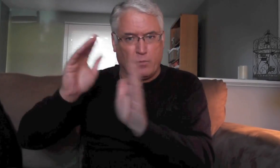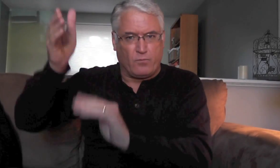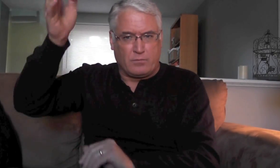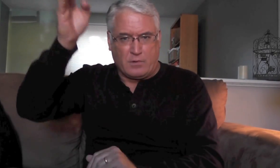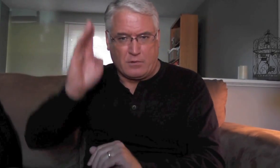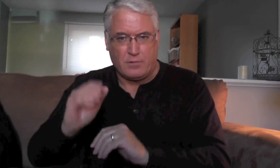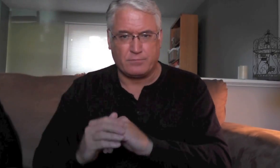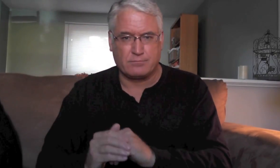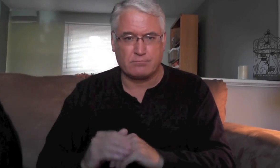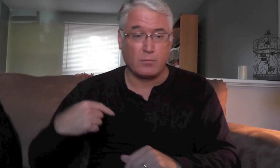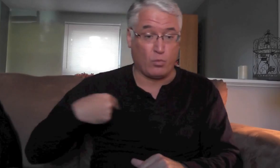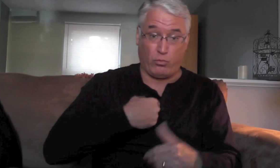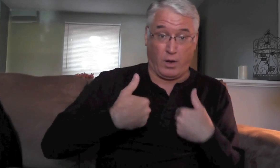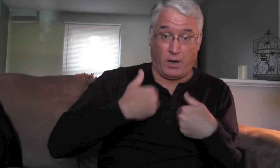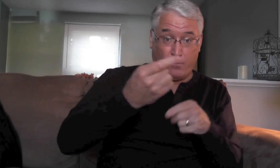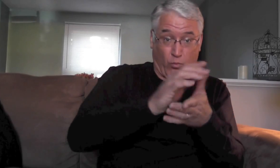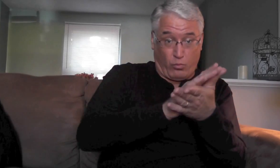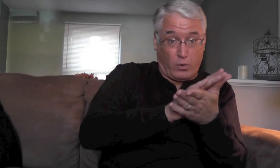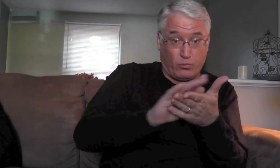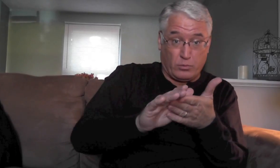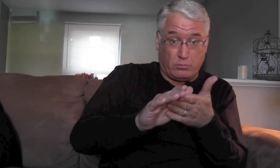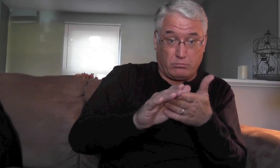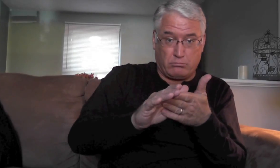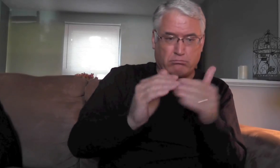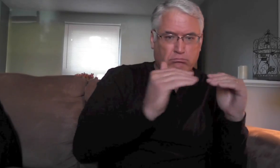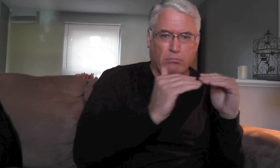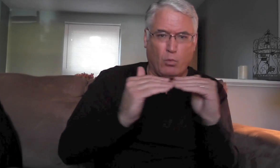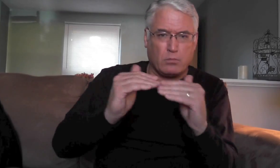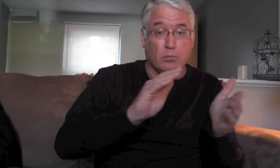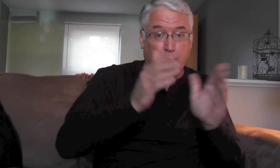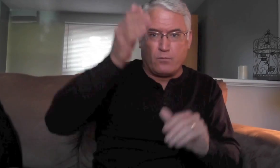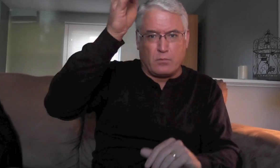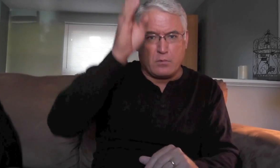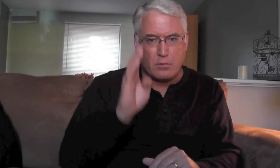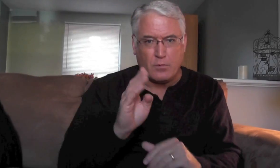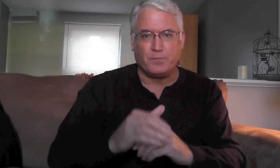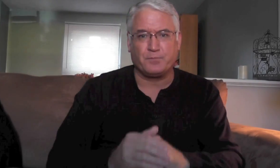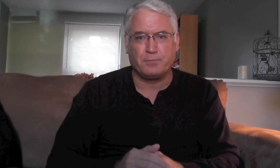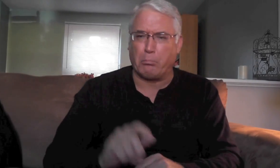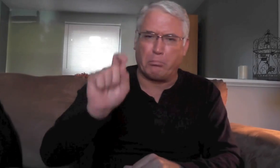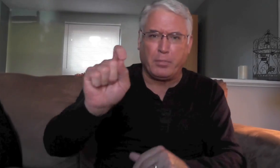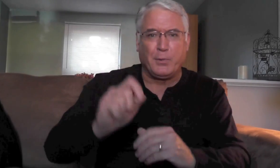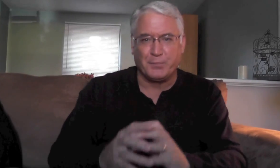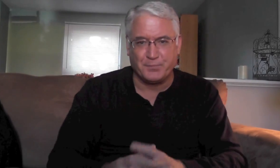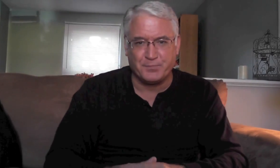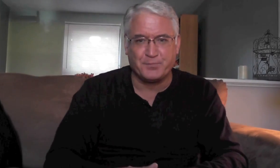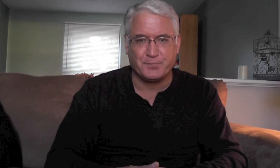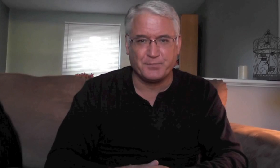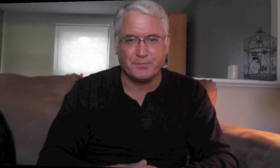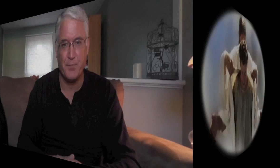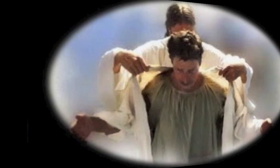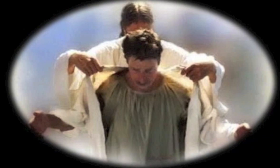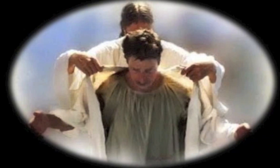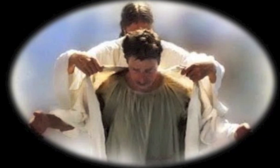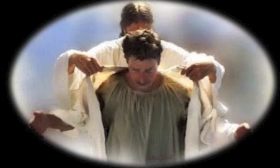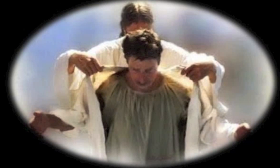equal before God. For Christians, we are all equally righteous before God, period.